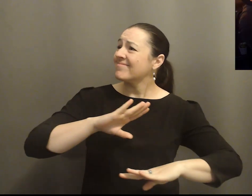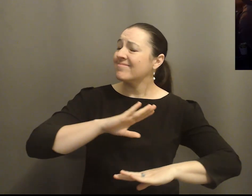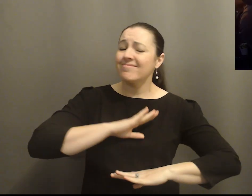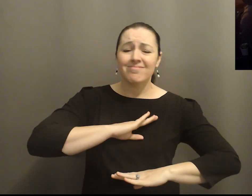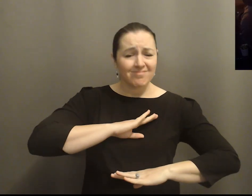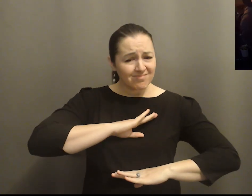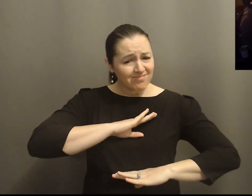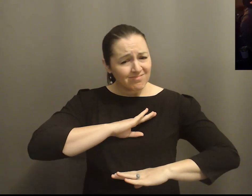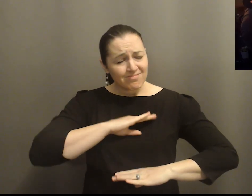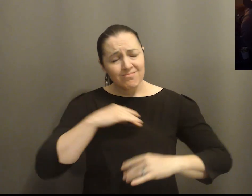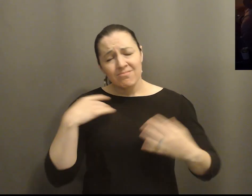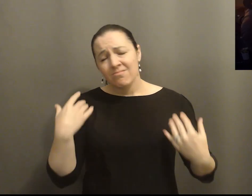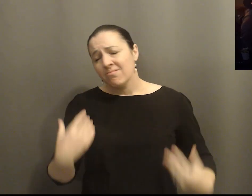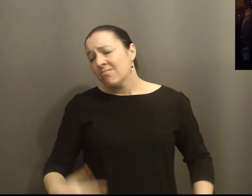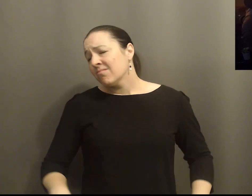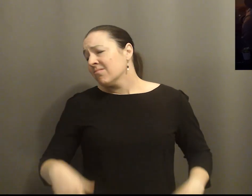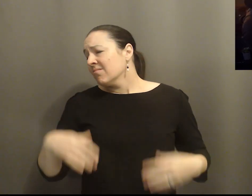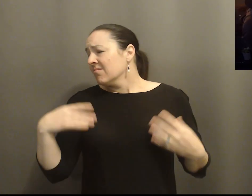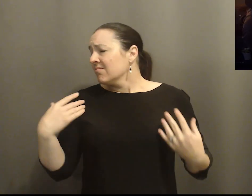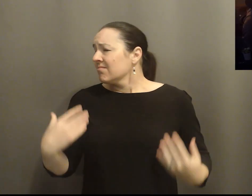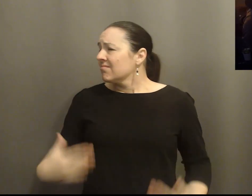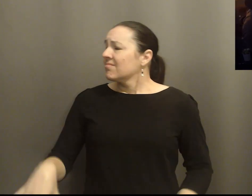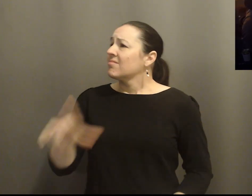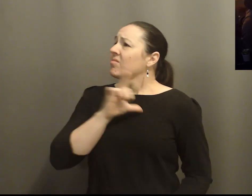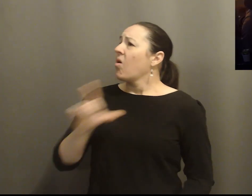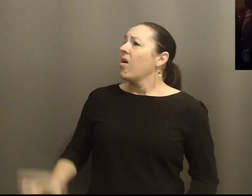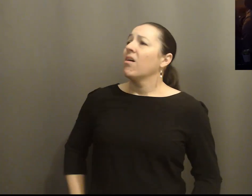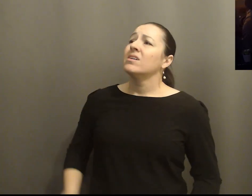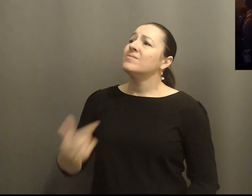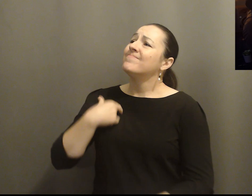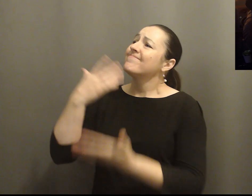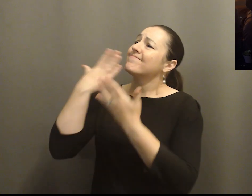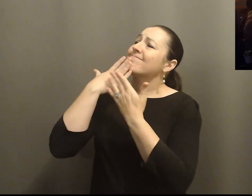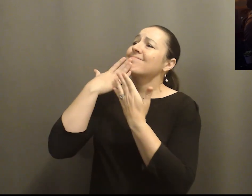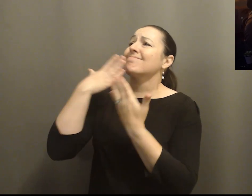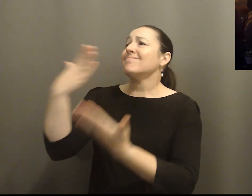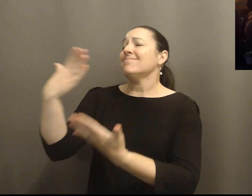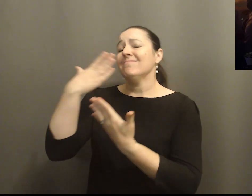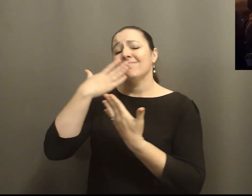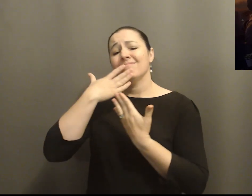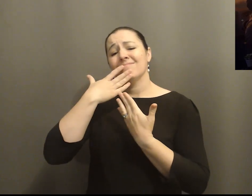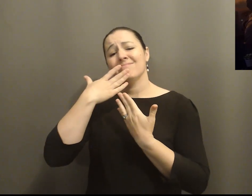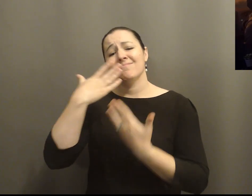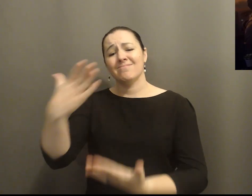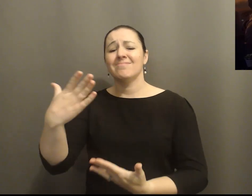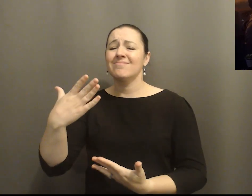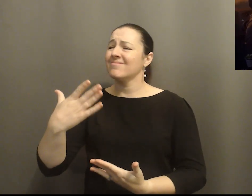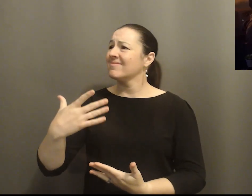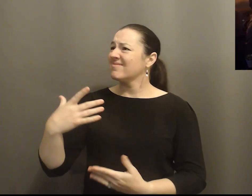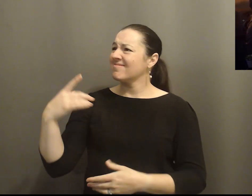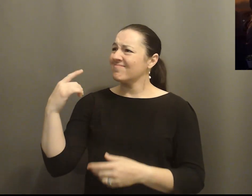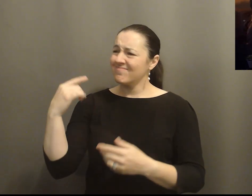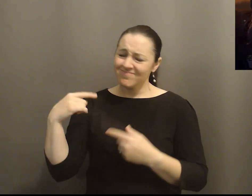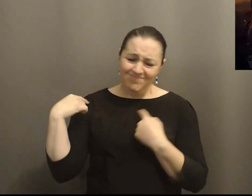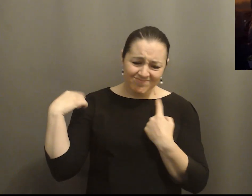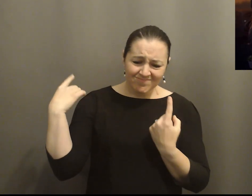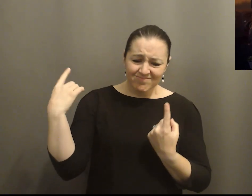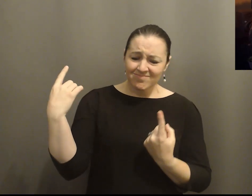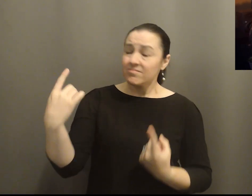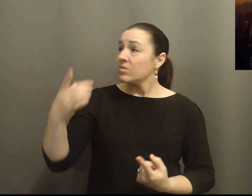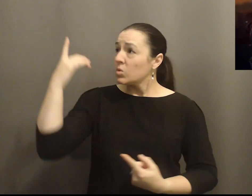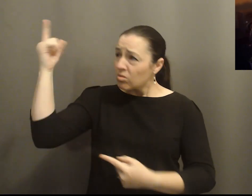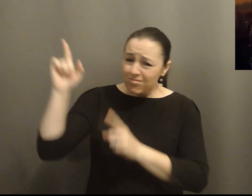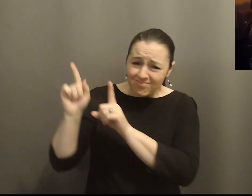Lord, I call you faithful for In were with me every